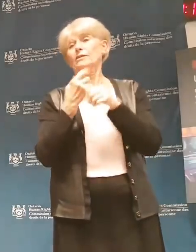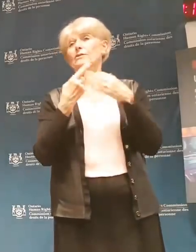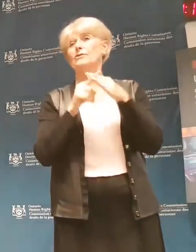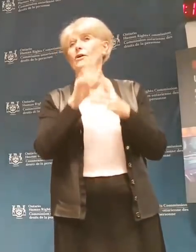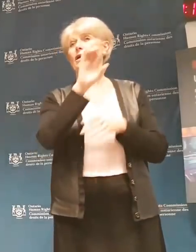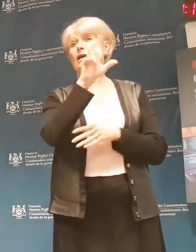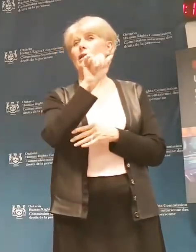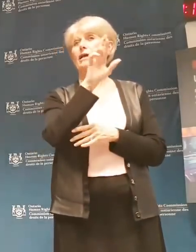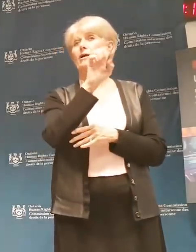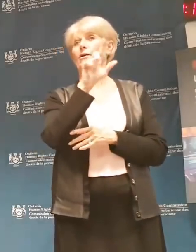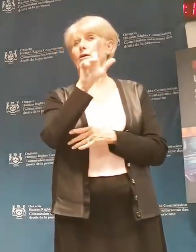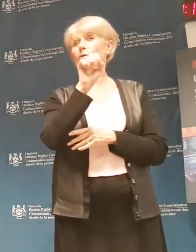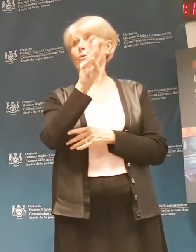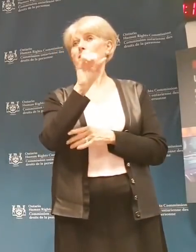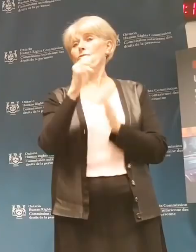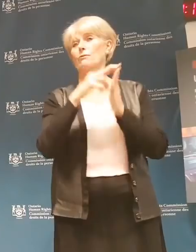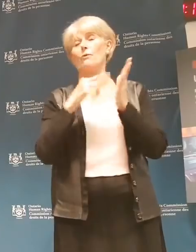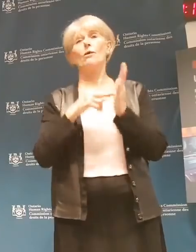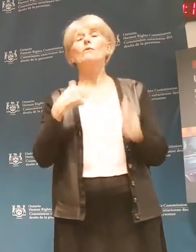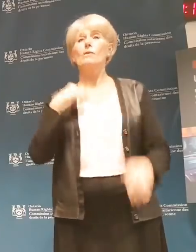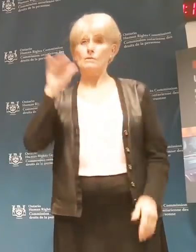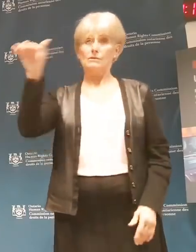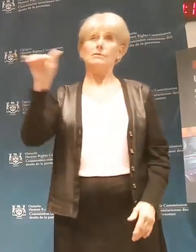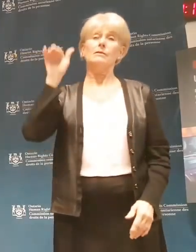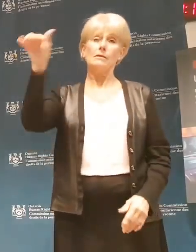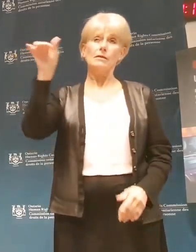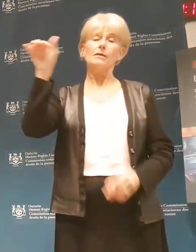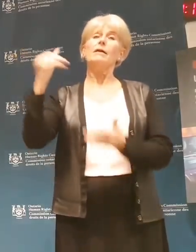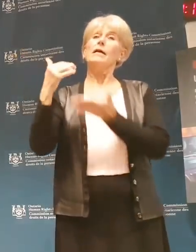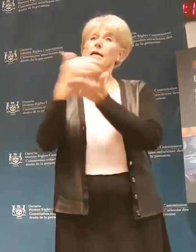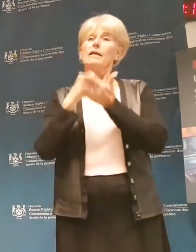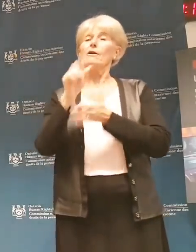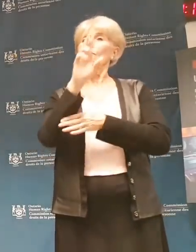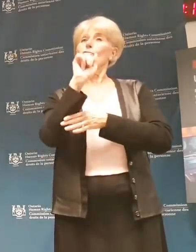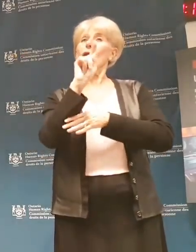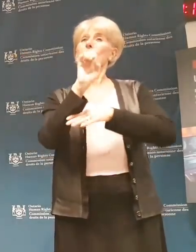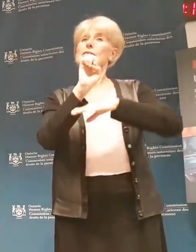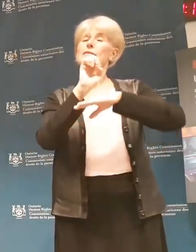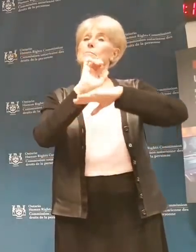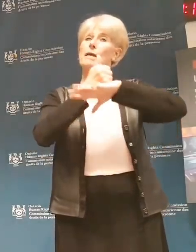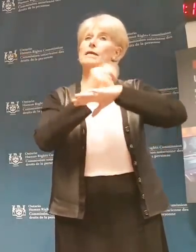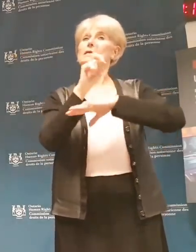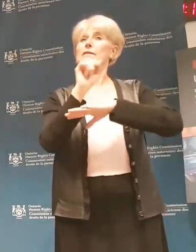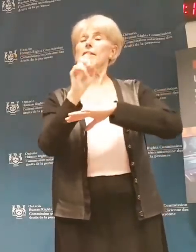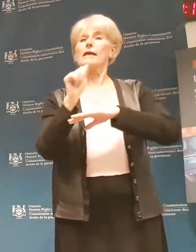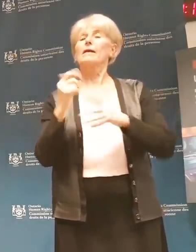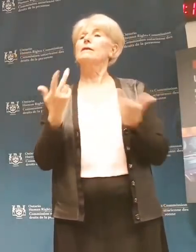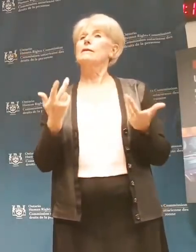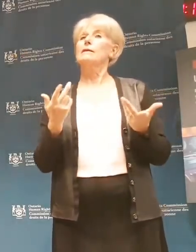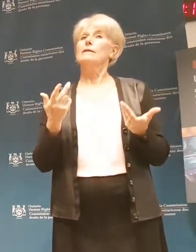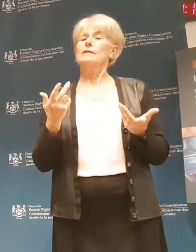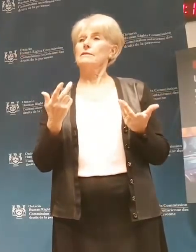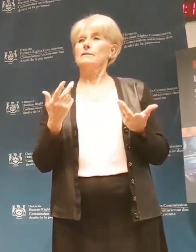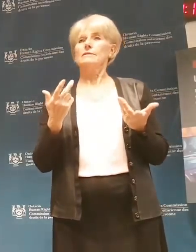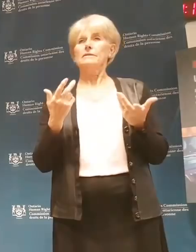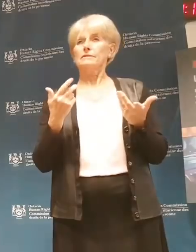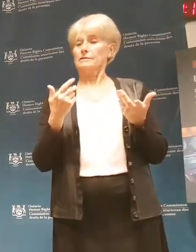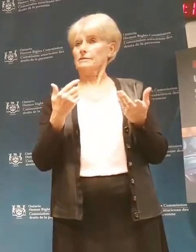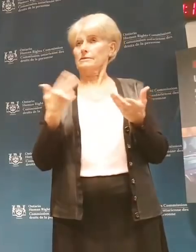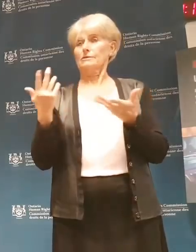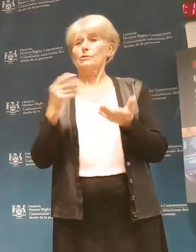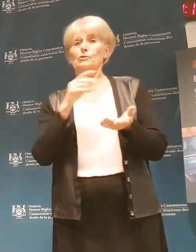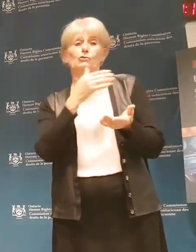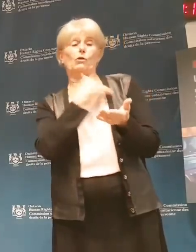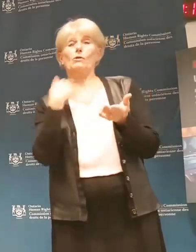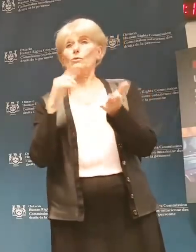Lewis report, they have been asked to collect race-based data. When presented with the data, whether through the Toronto